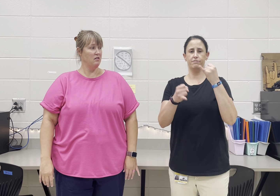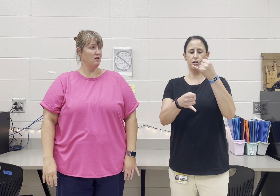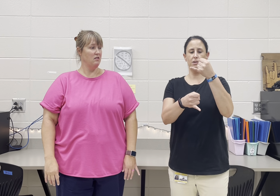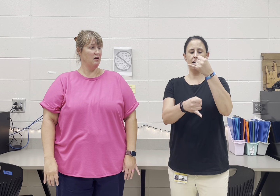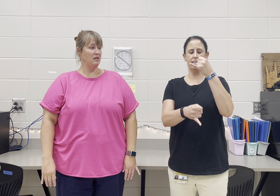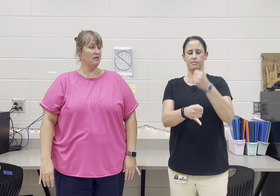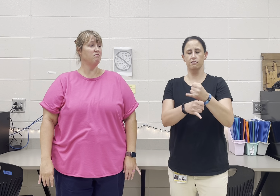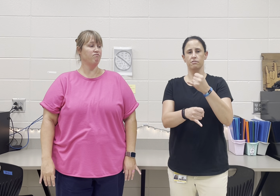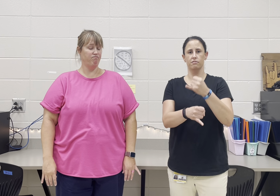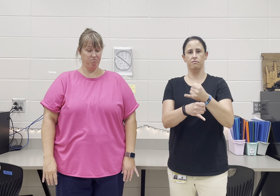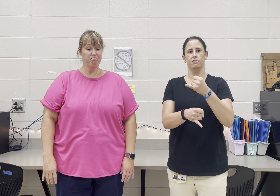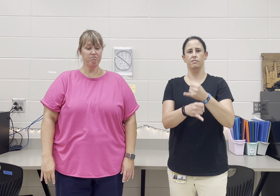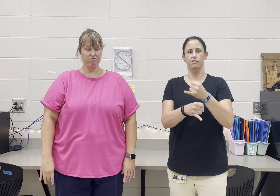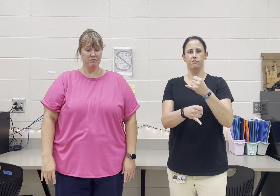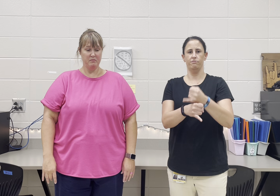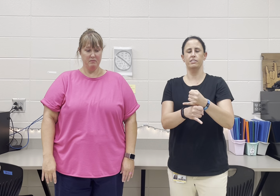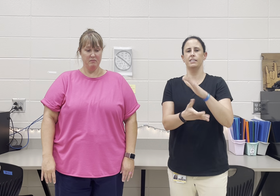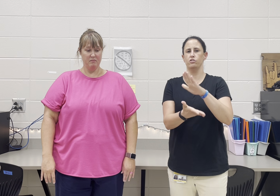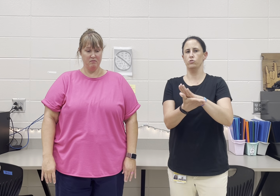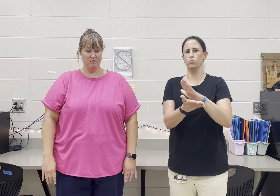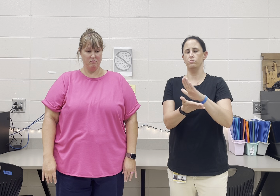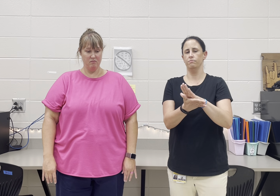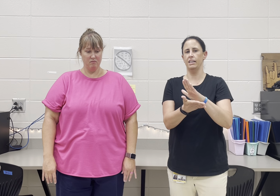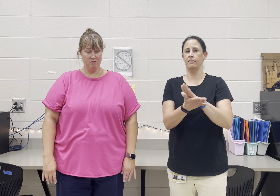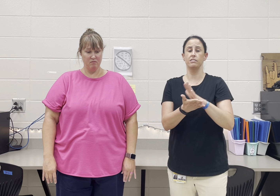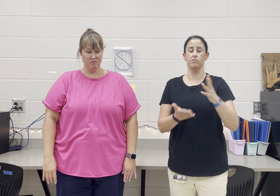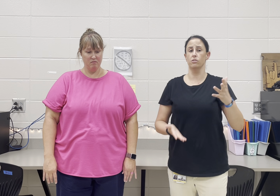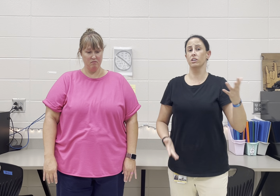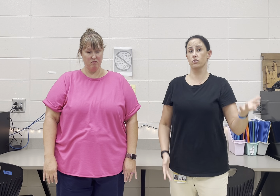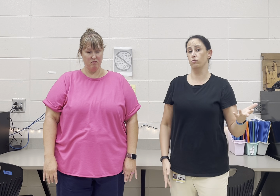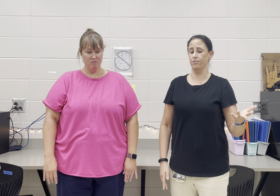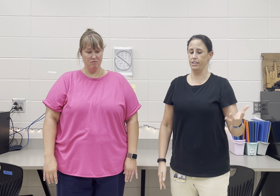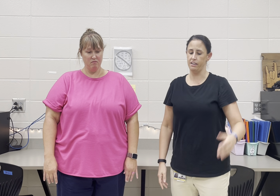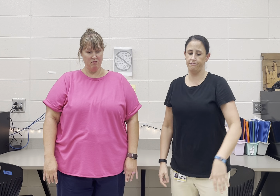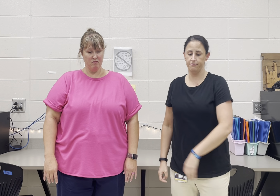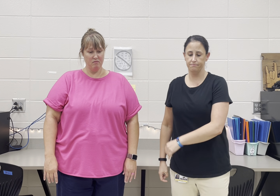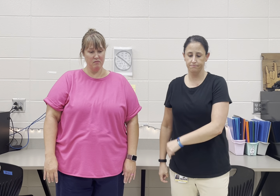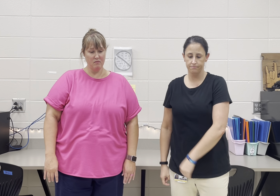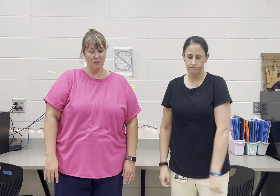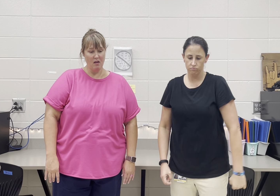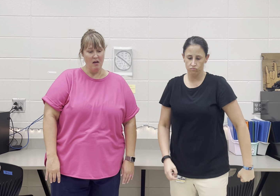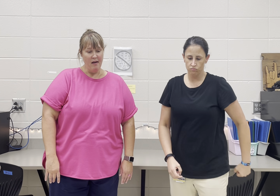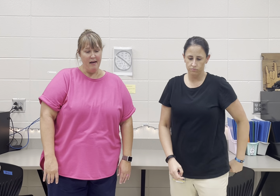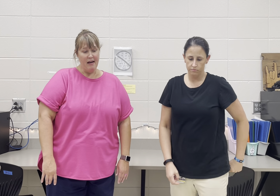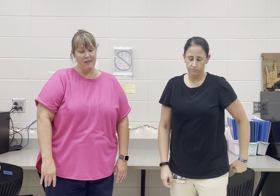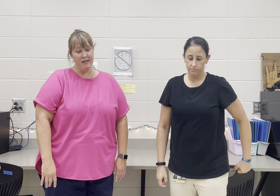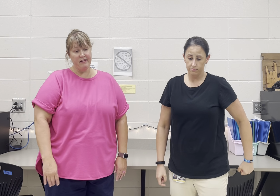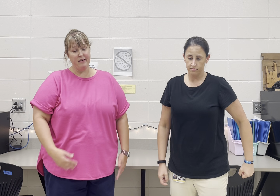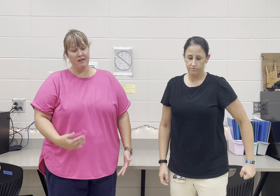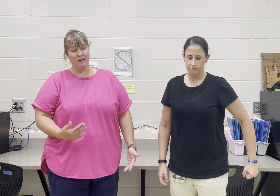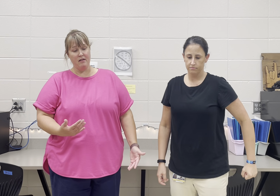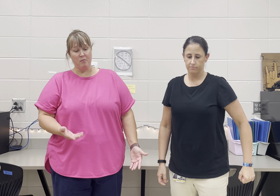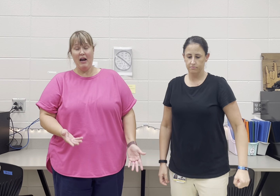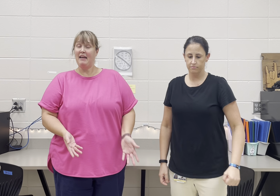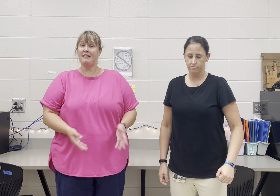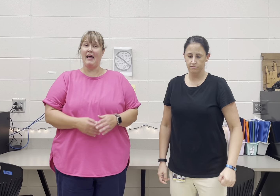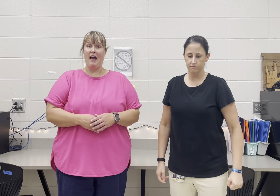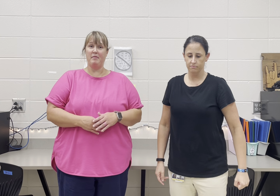2 I's, residential school, and that's also a school for the deaf. And then number 8 is